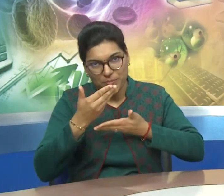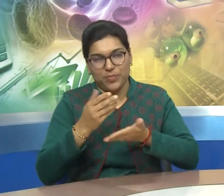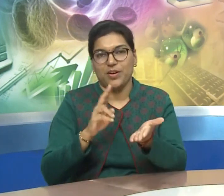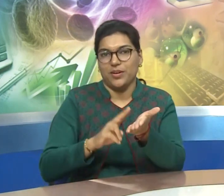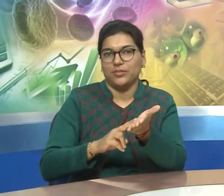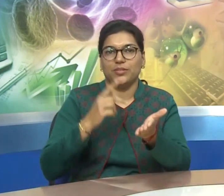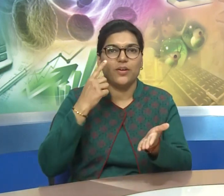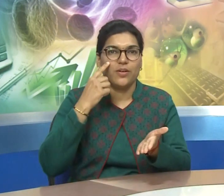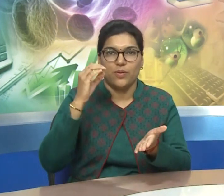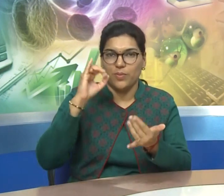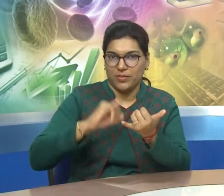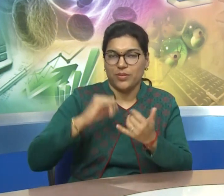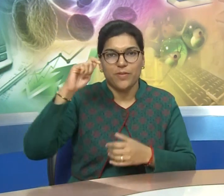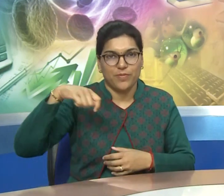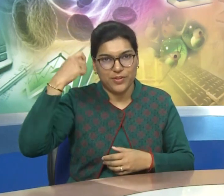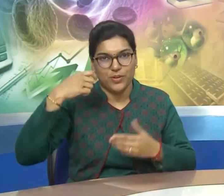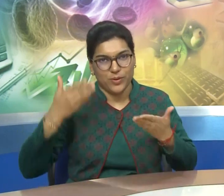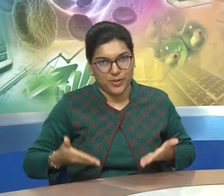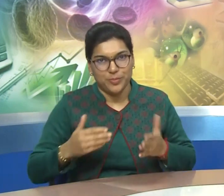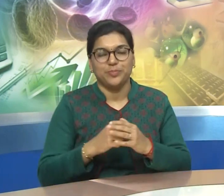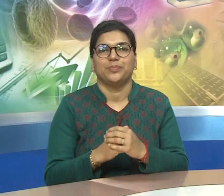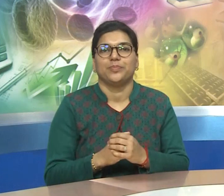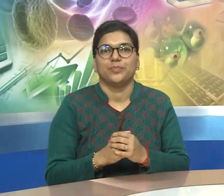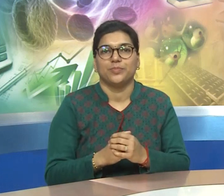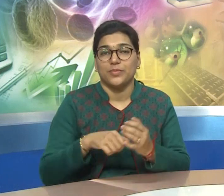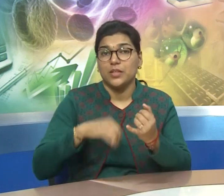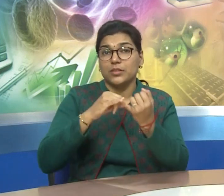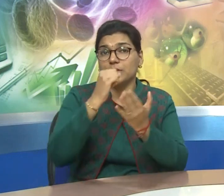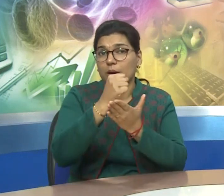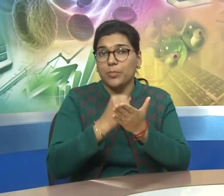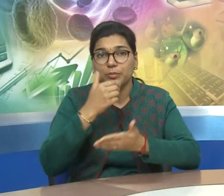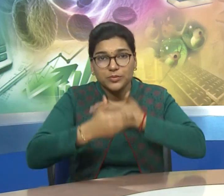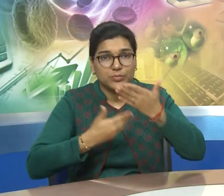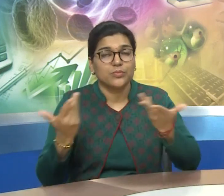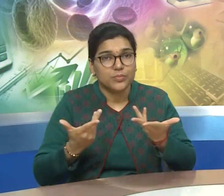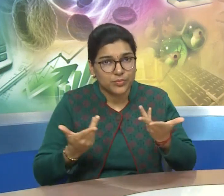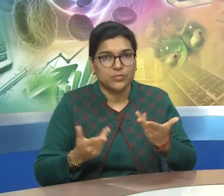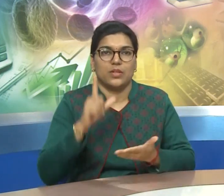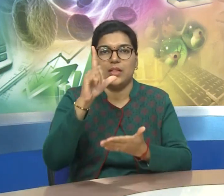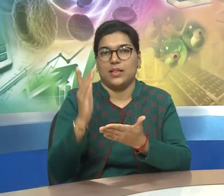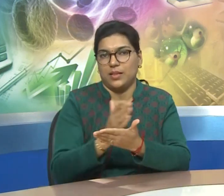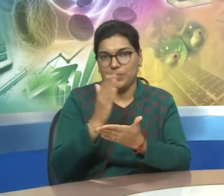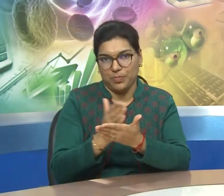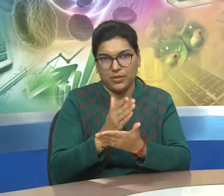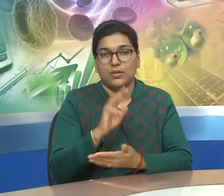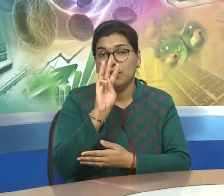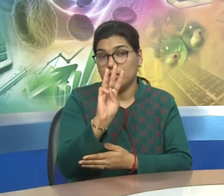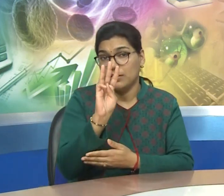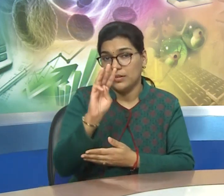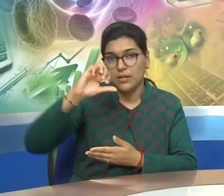welcome you all in this educational video of NIOS. This is Subject Library and